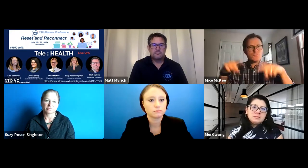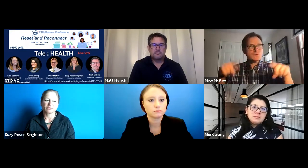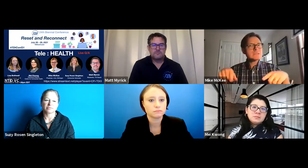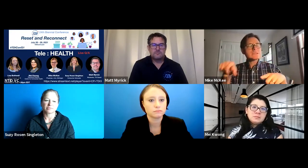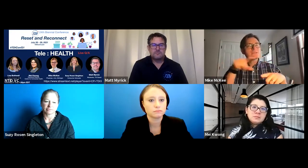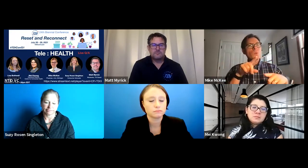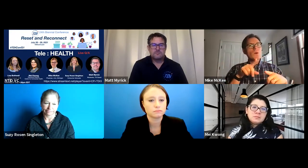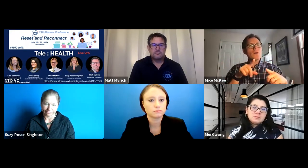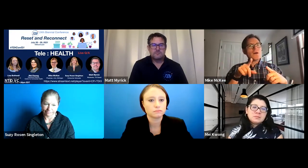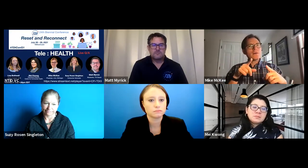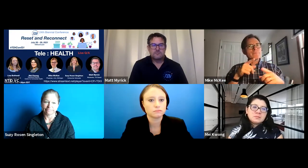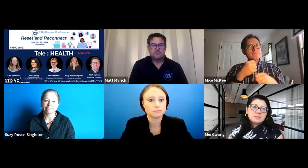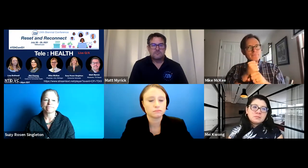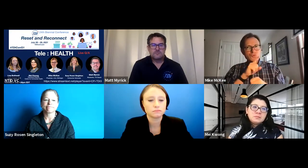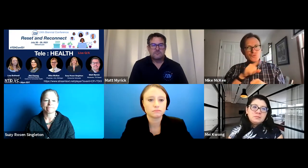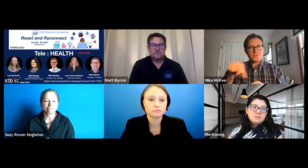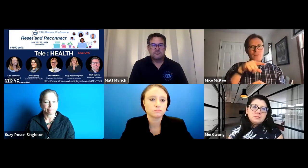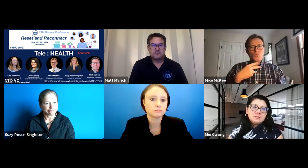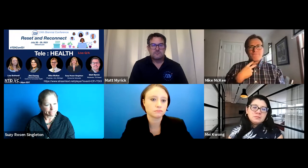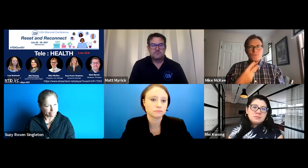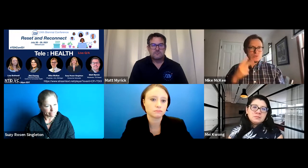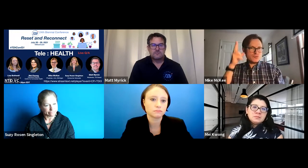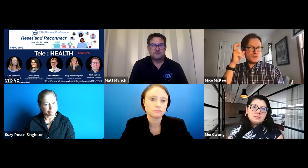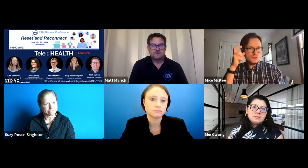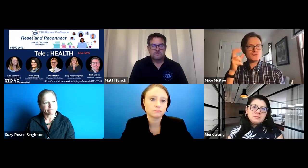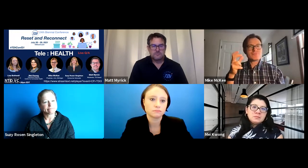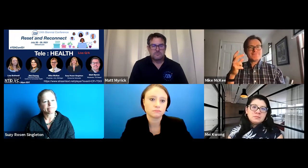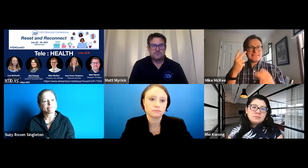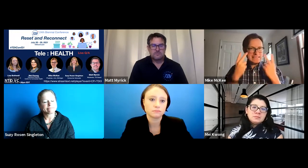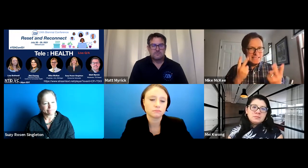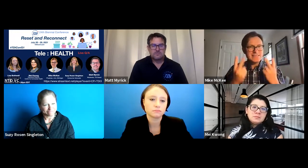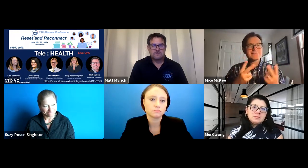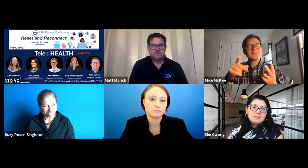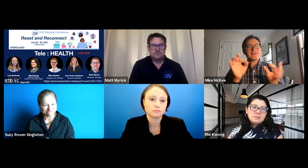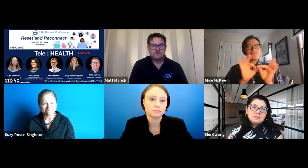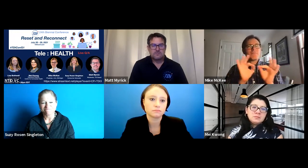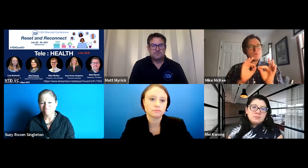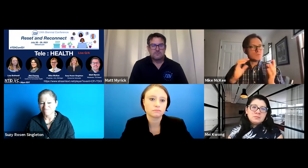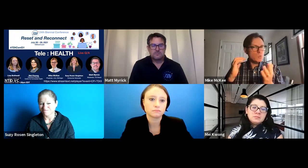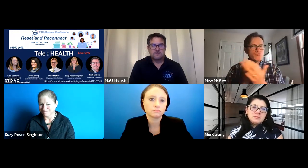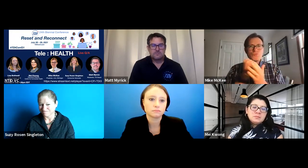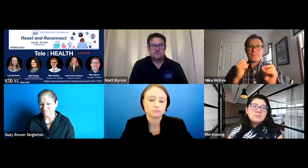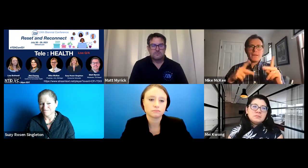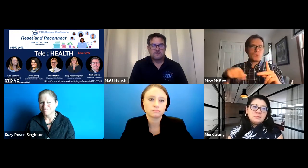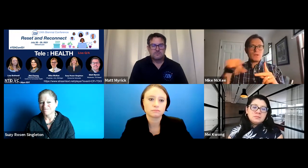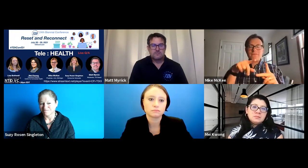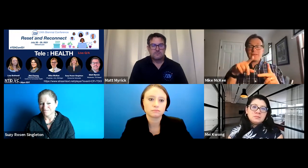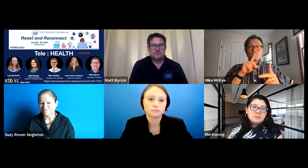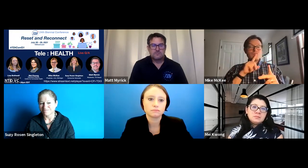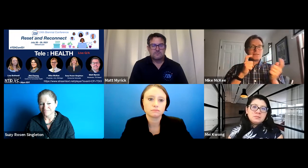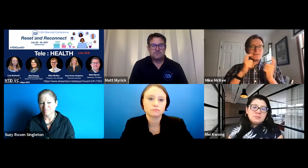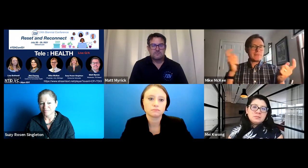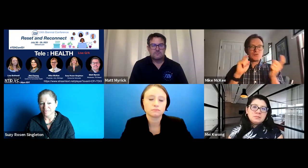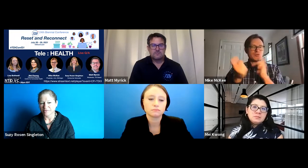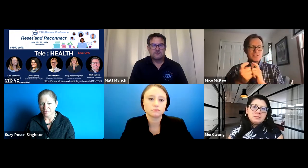the innovation and accessibility and the diversity that's out there, and make sure that your voices are heard and that you're seen. And